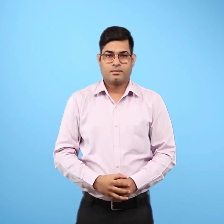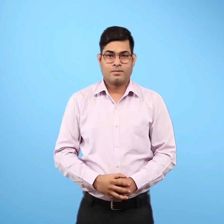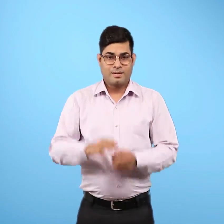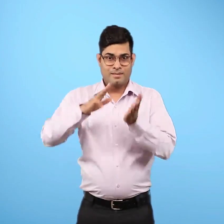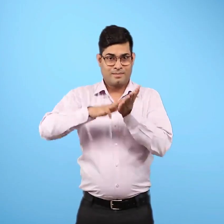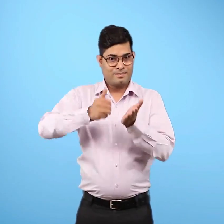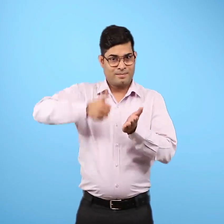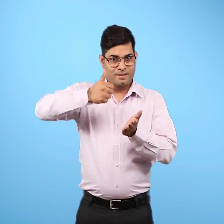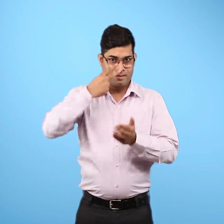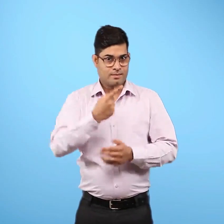It reads as follows.